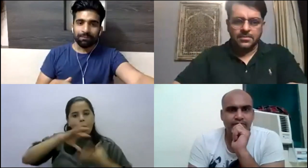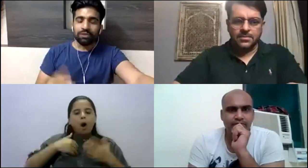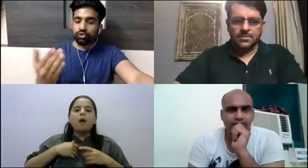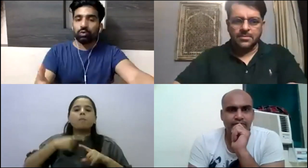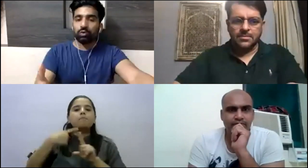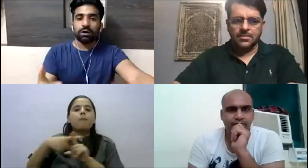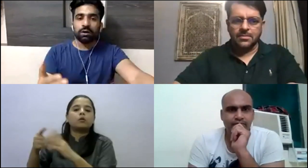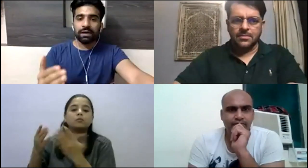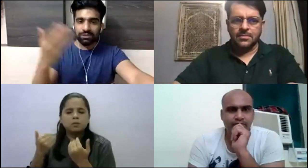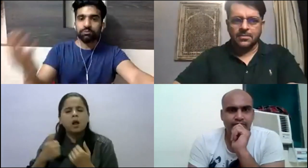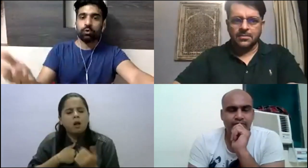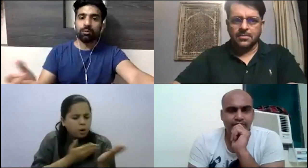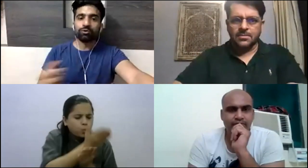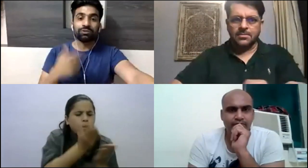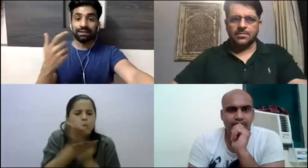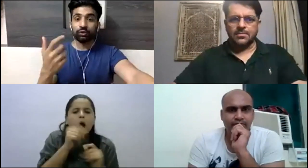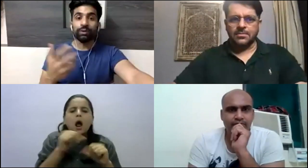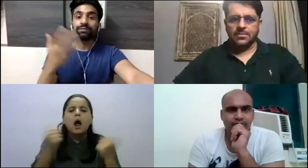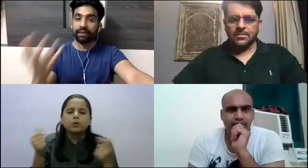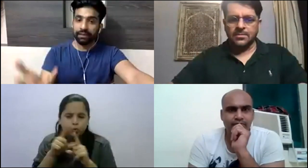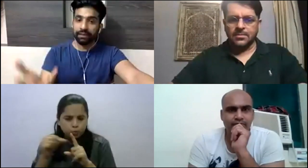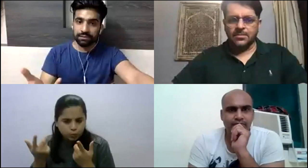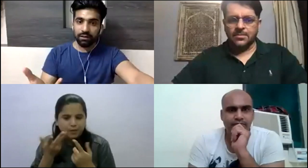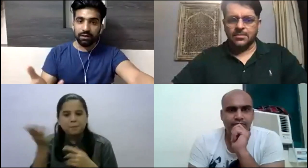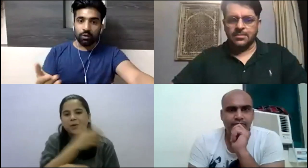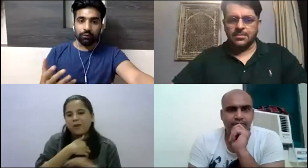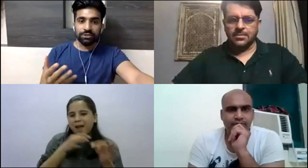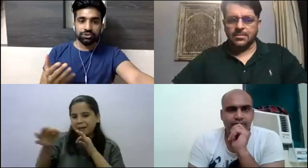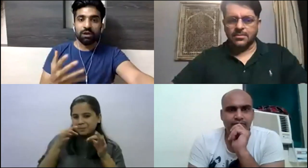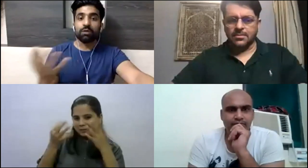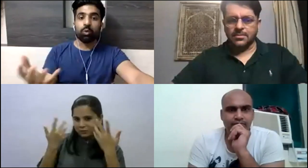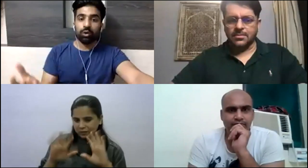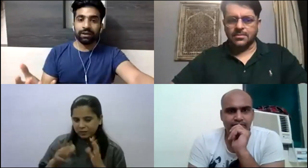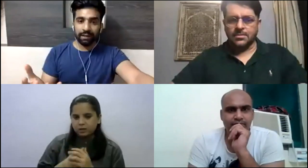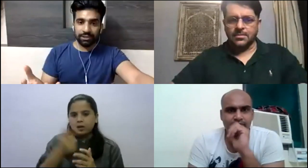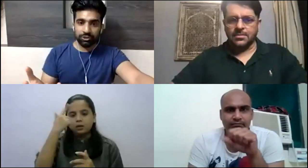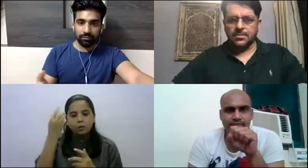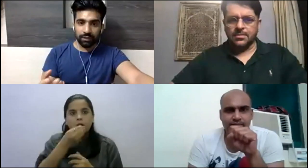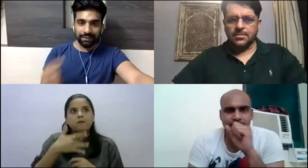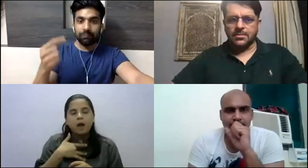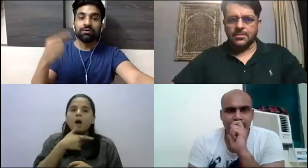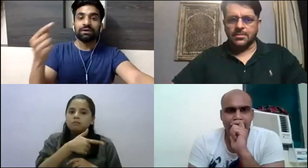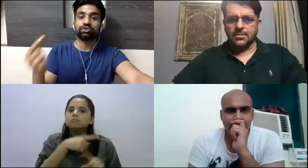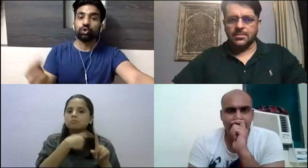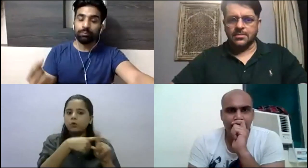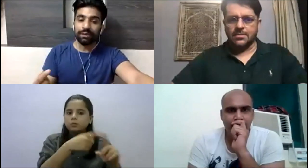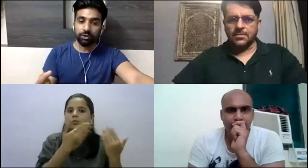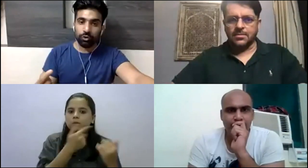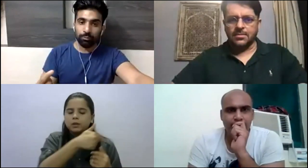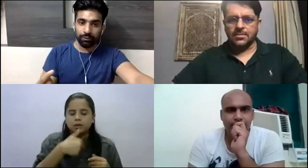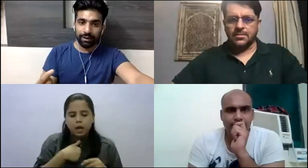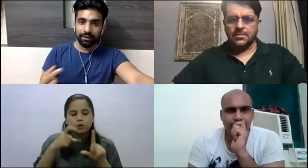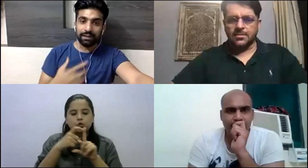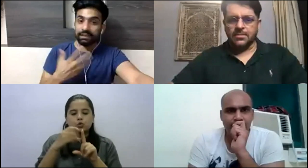Okay. So as we spoke about doing things which are rewarding in nature, and they will release dopamine in